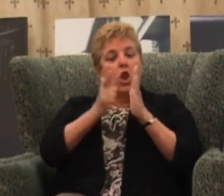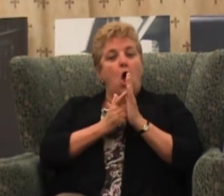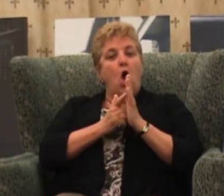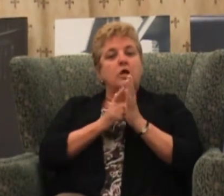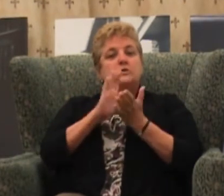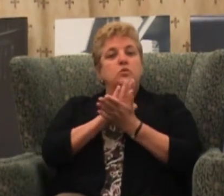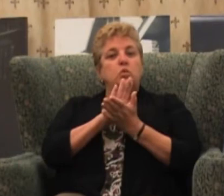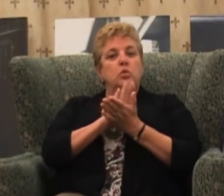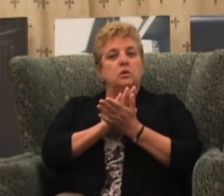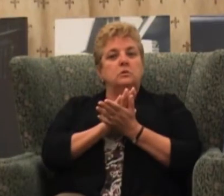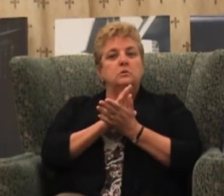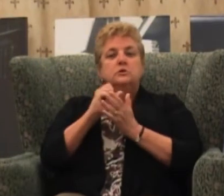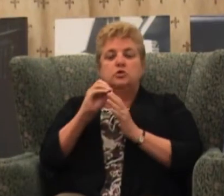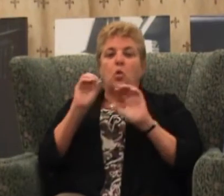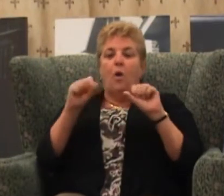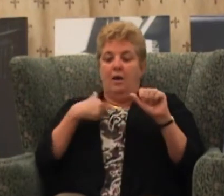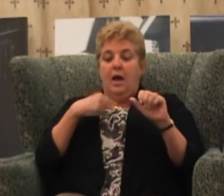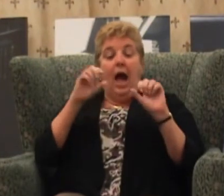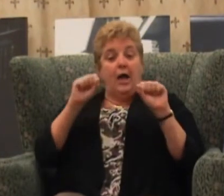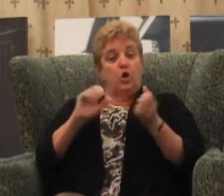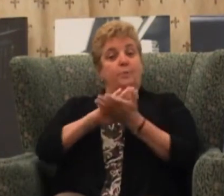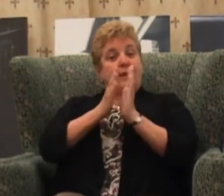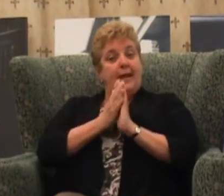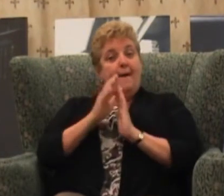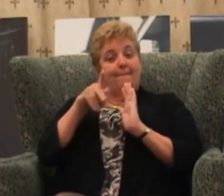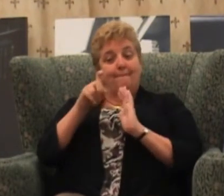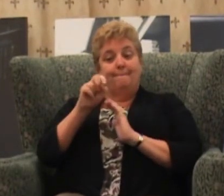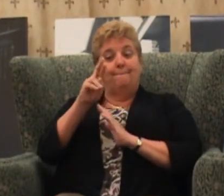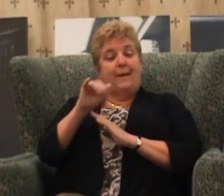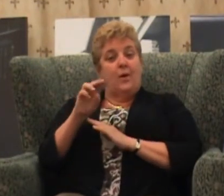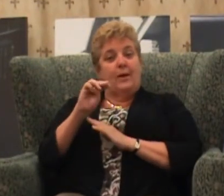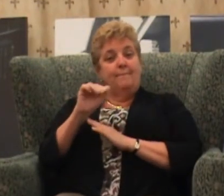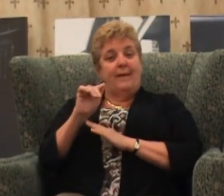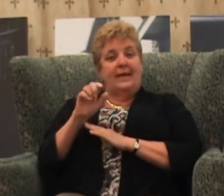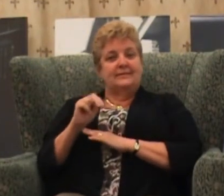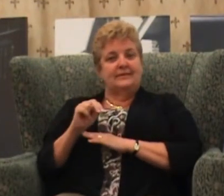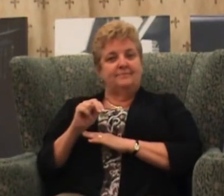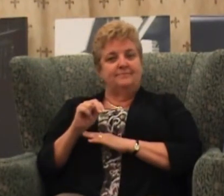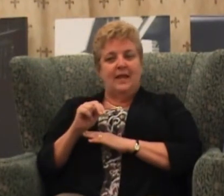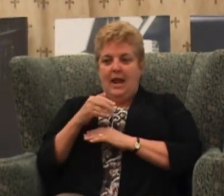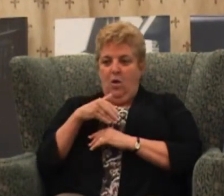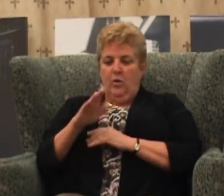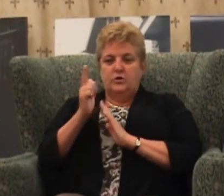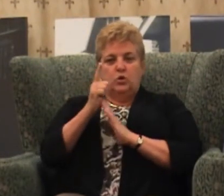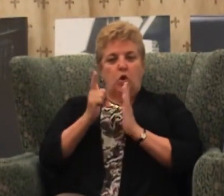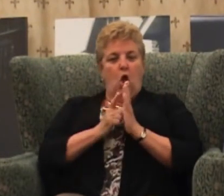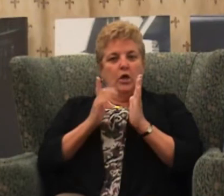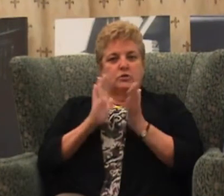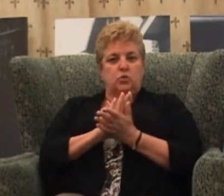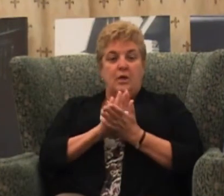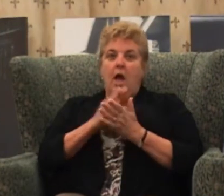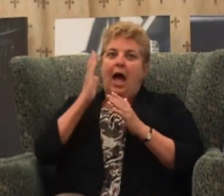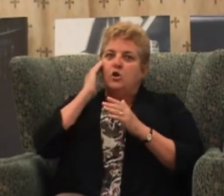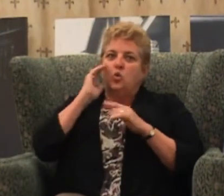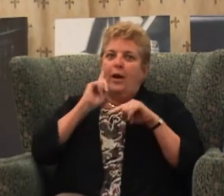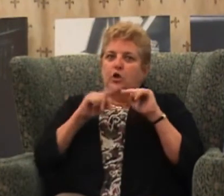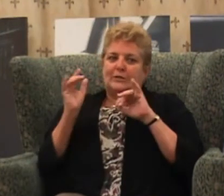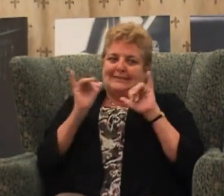Mason. I went to law school doing a geographic, because I knew if I stayed in Los Angeles getting loaded with my